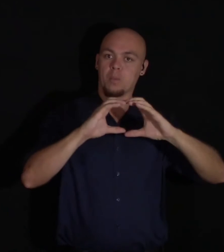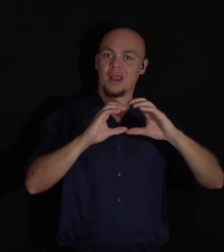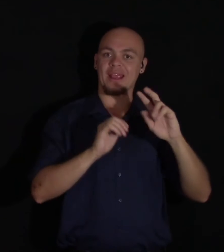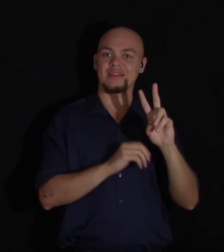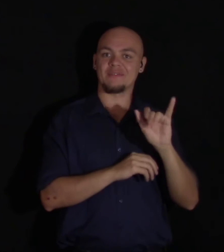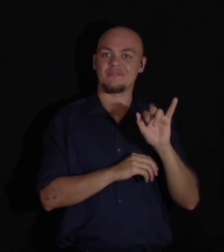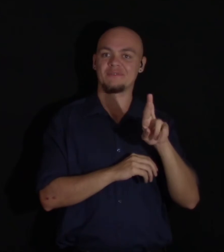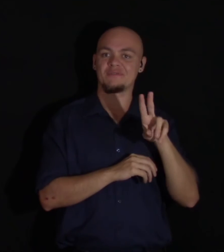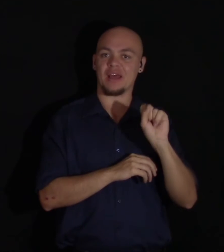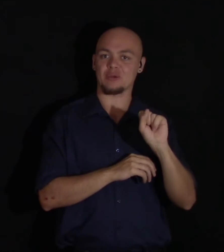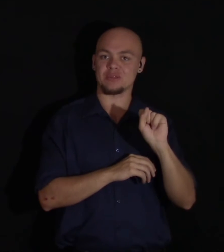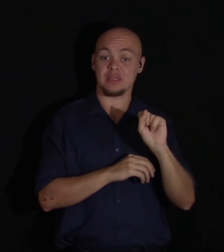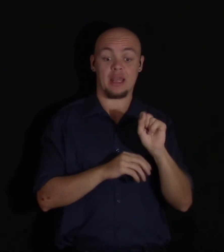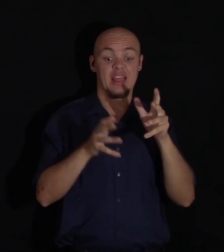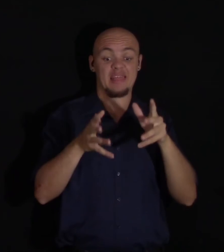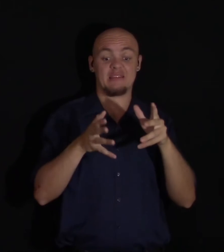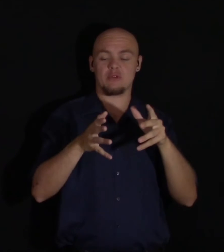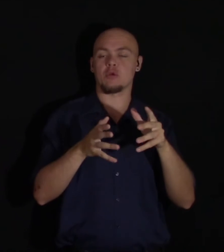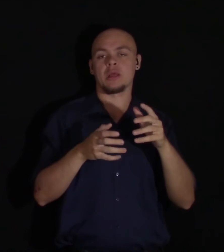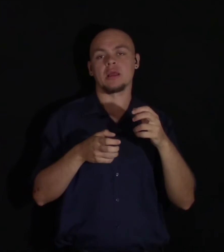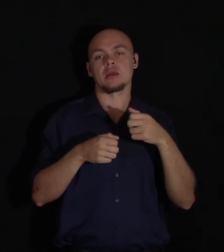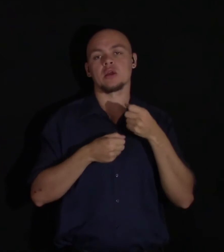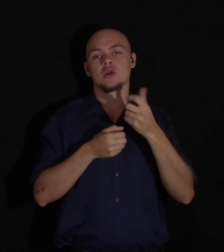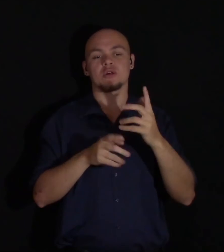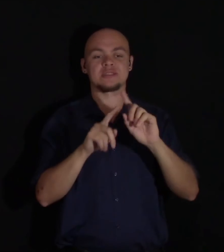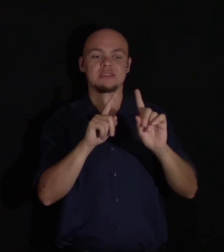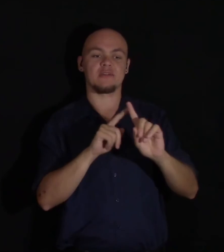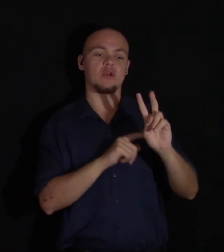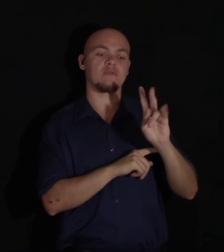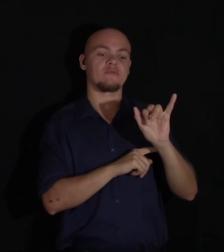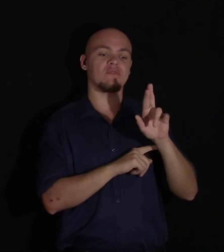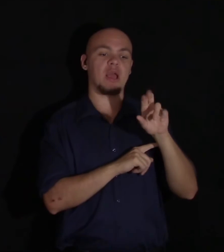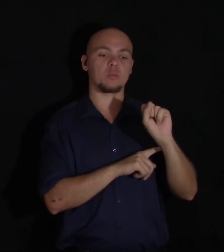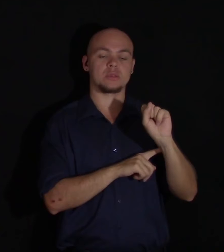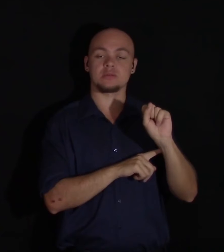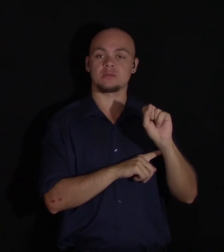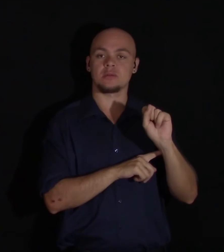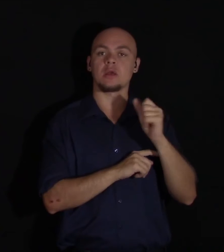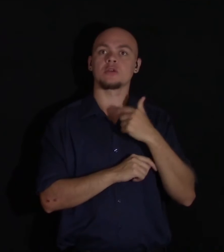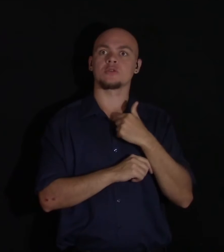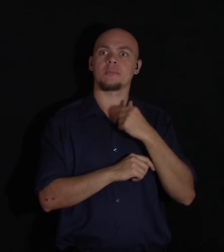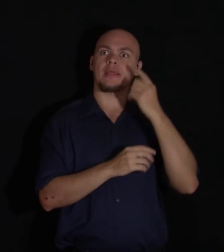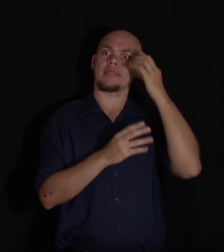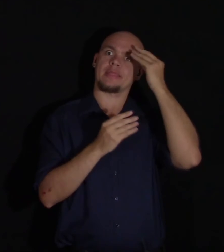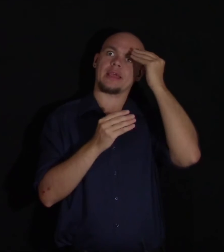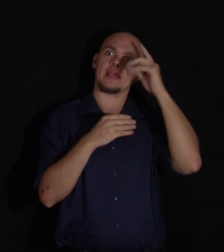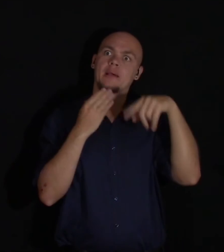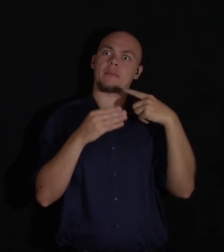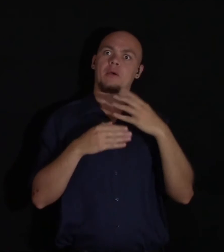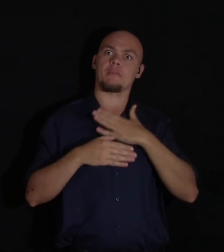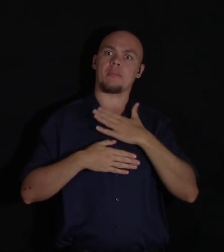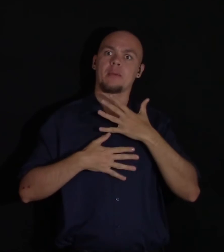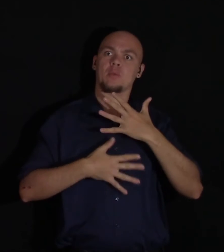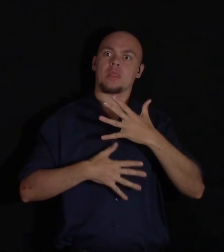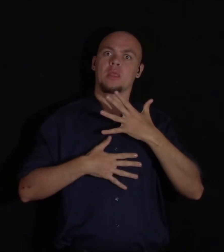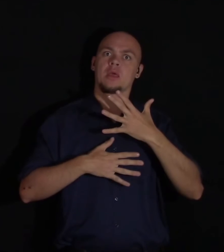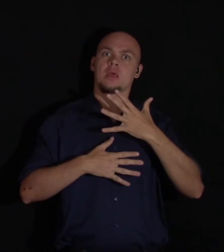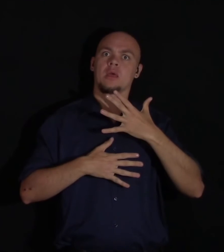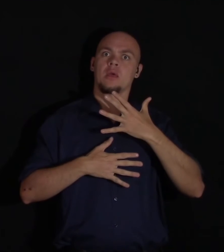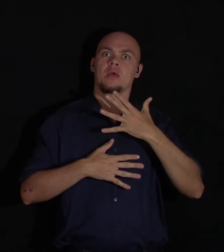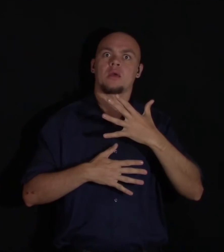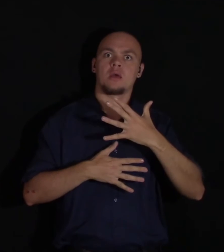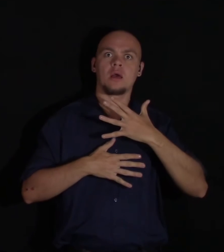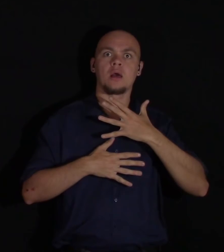other problems too. For example, as soon as I start consciously thinking about breathing, all of a sudden it becomes